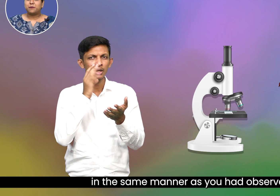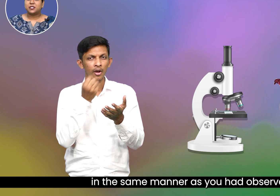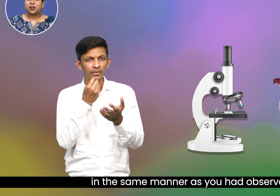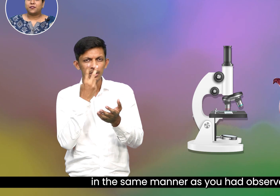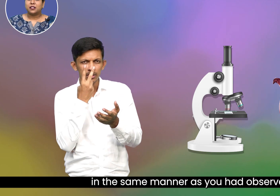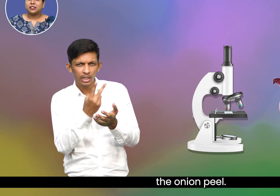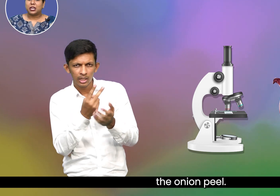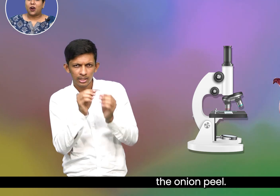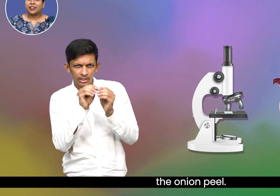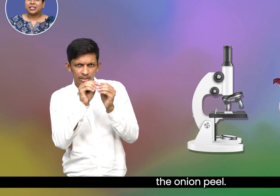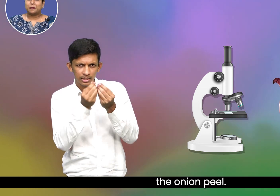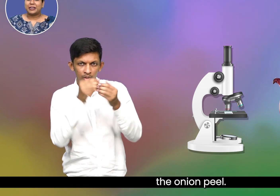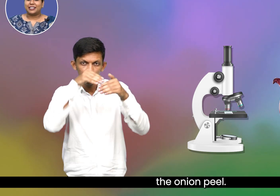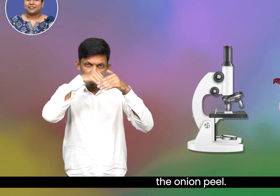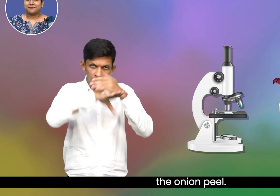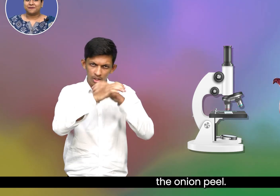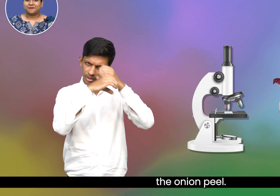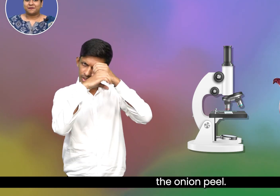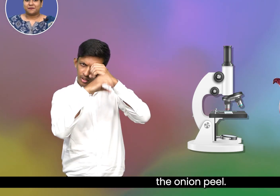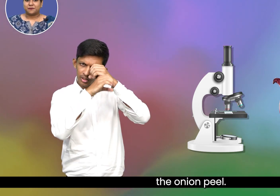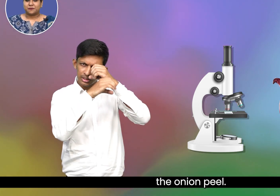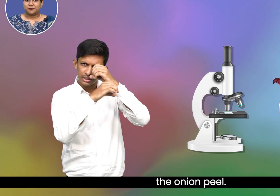had observed the onion peel.